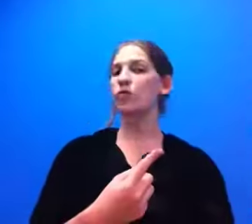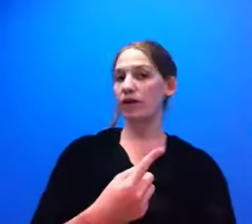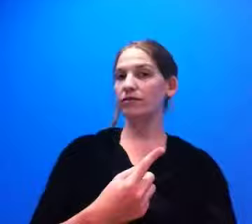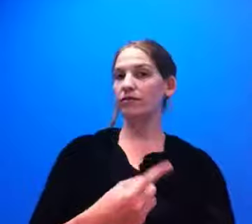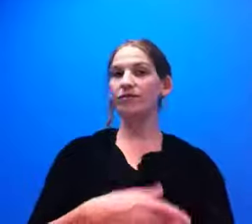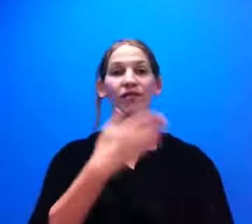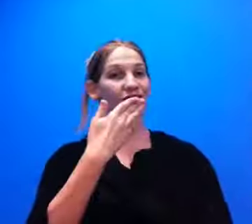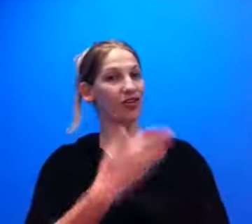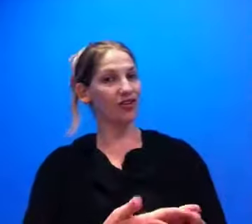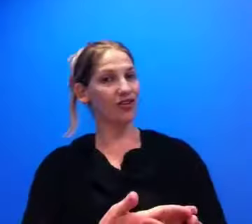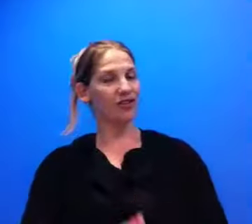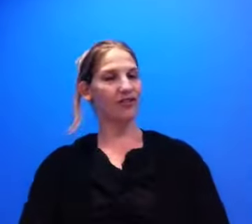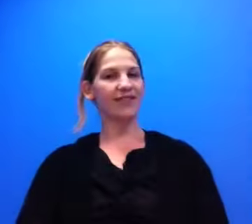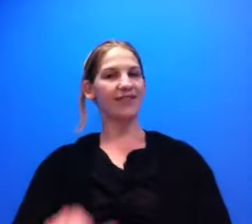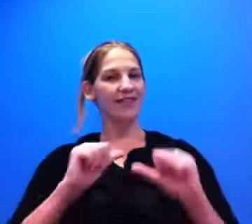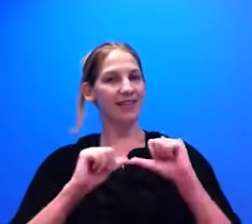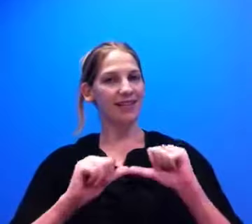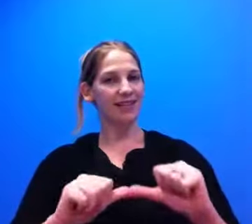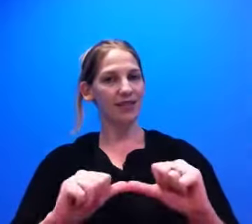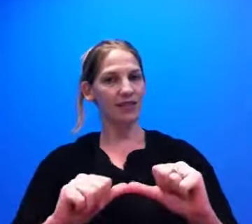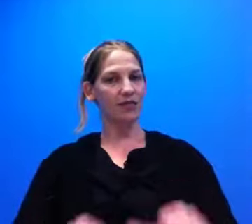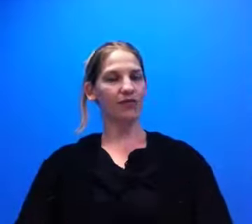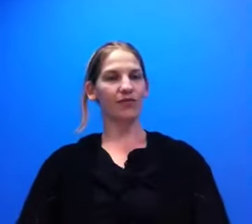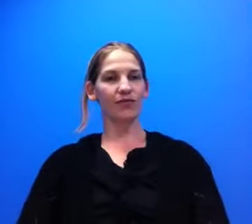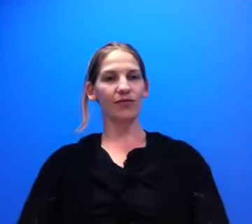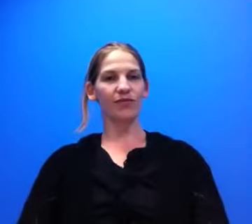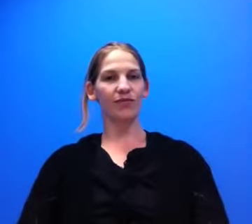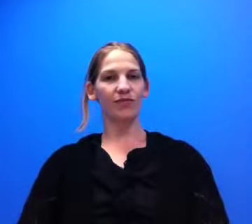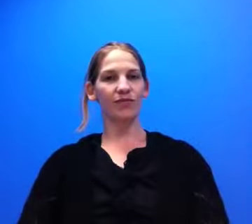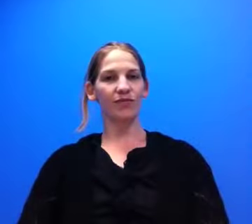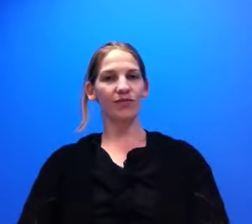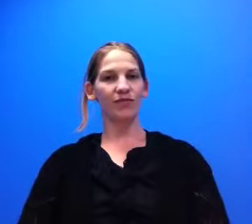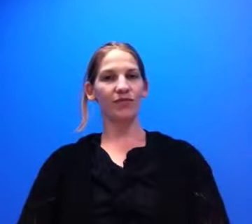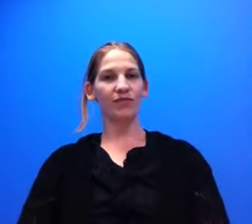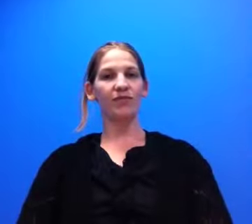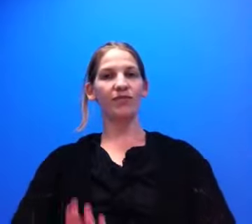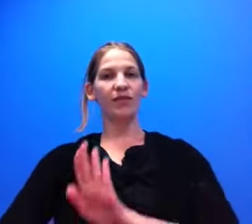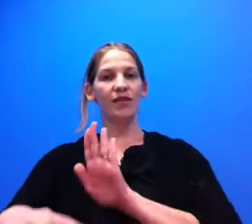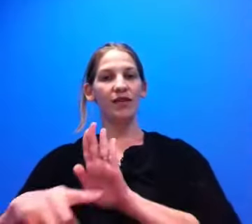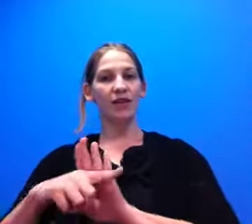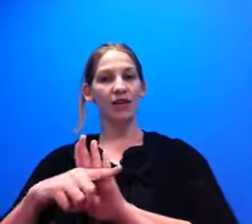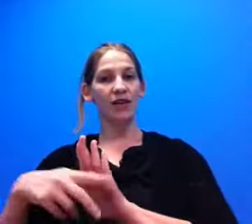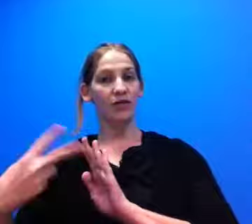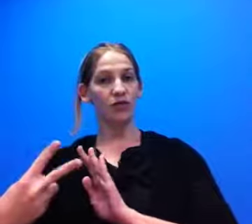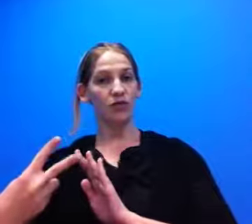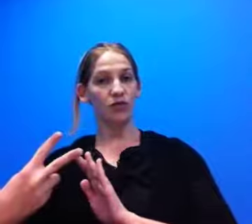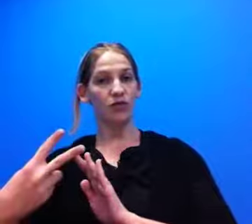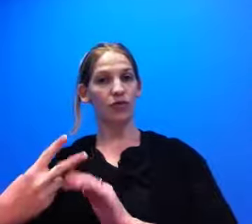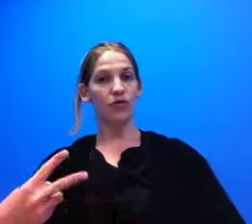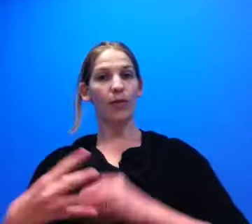Let's continue. Now, be careful with this. This is just -2 plus a -3.